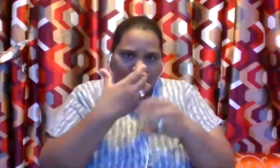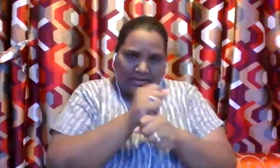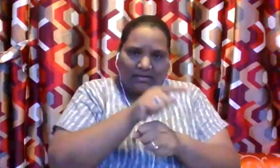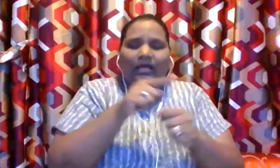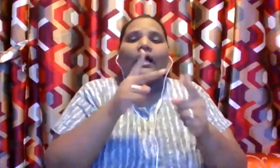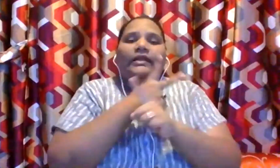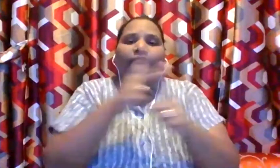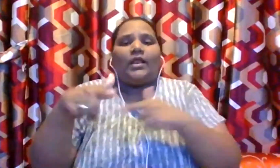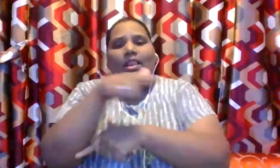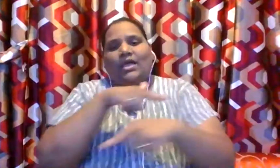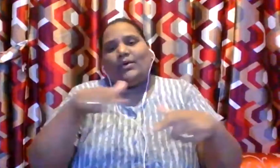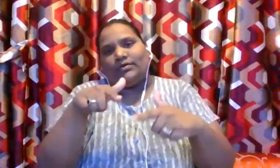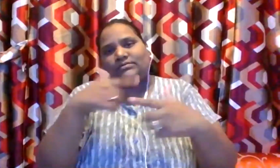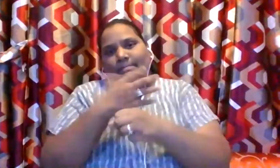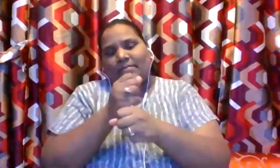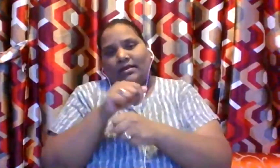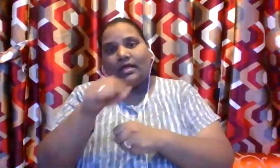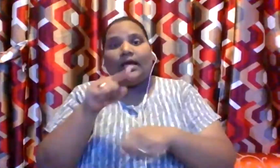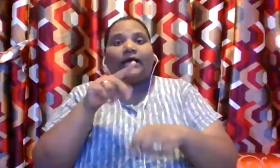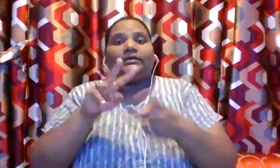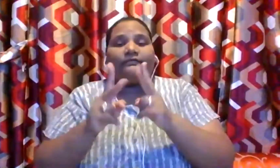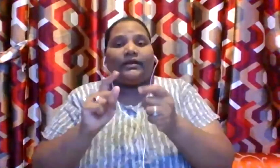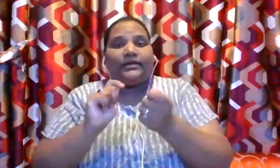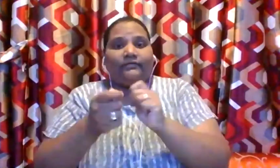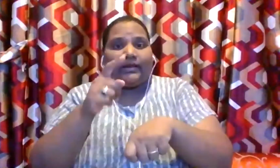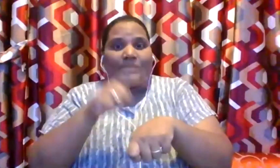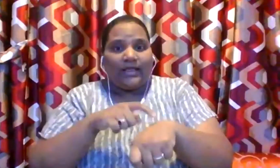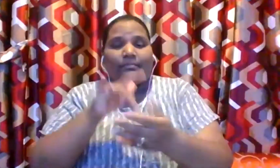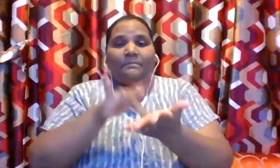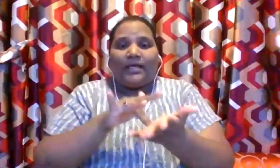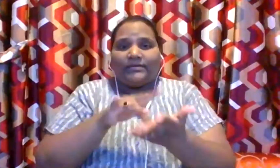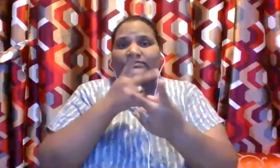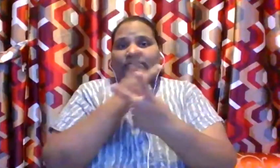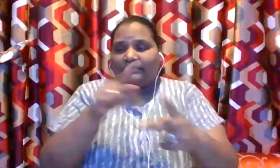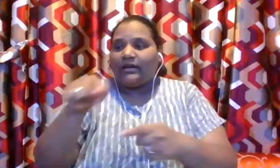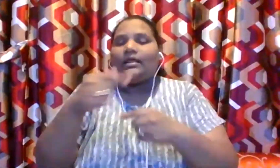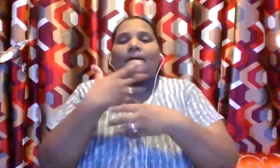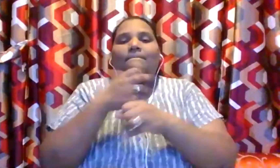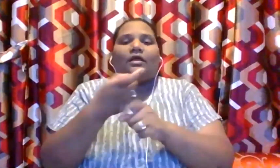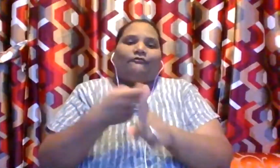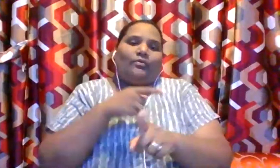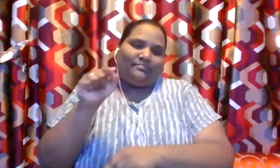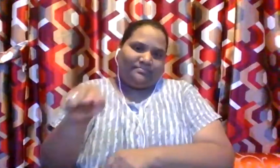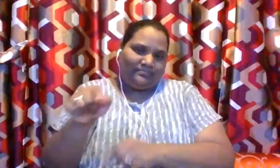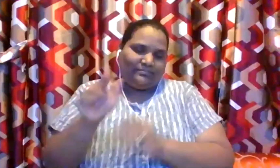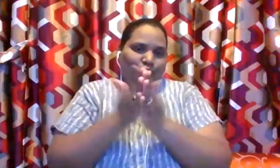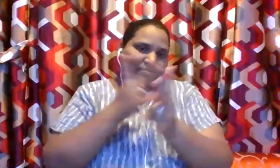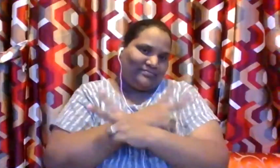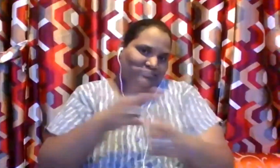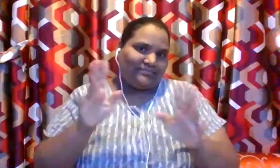came according to time, according to place, according to the circumstances. So the way circumstances was there in that